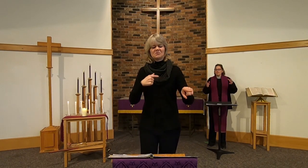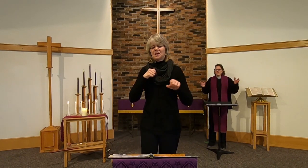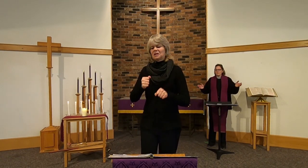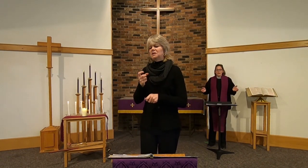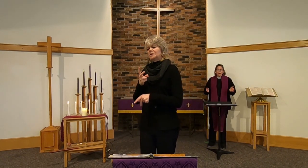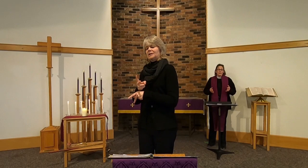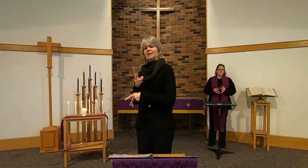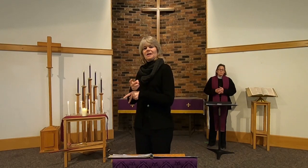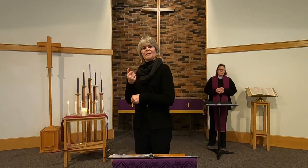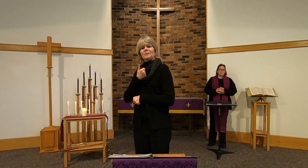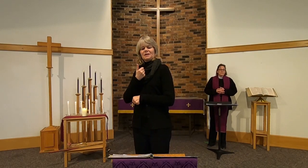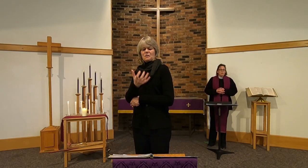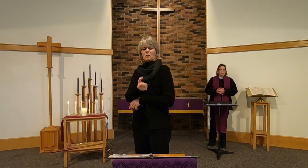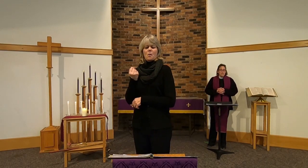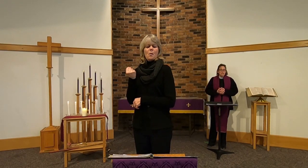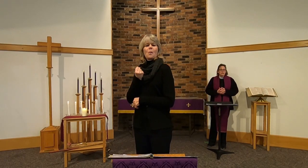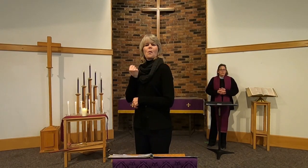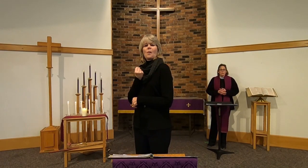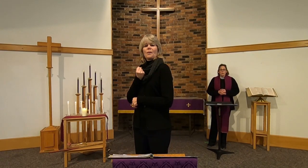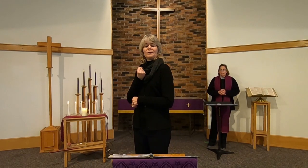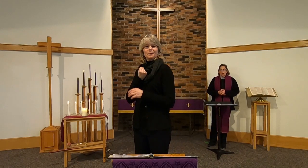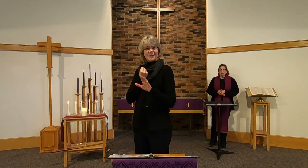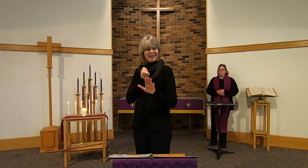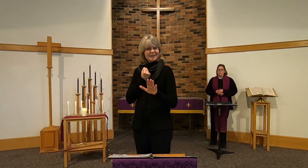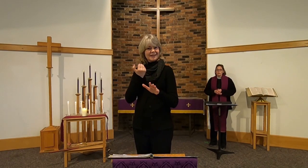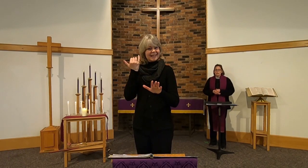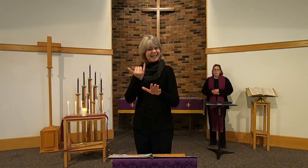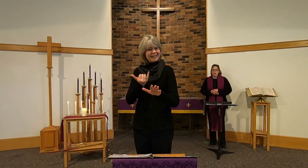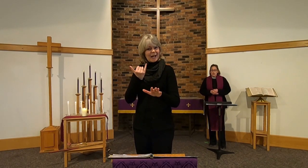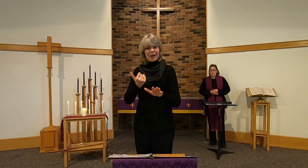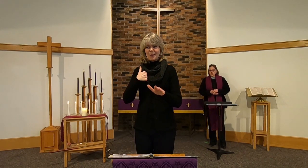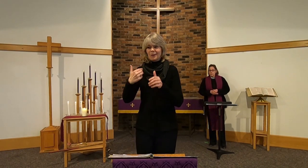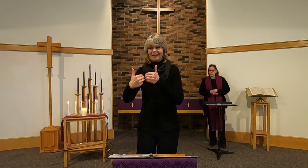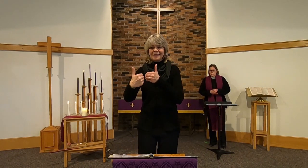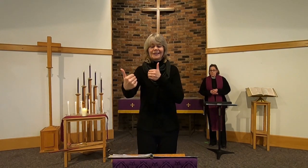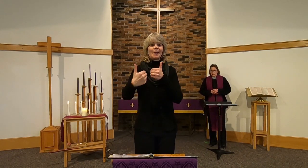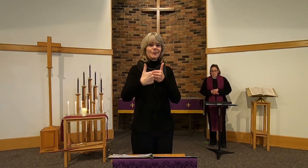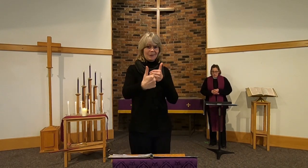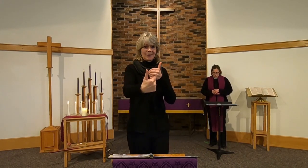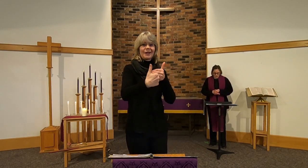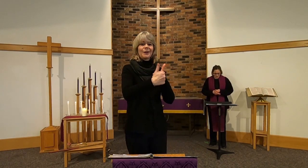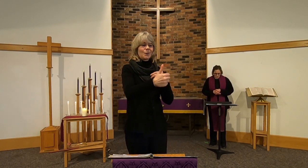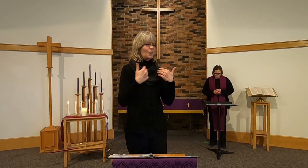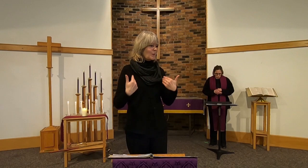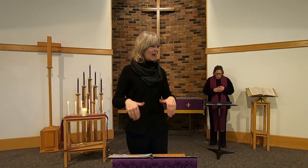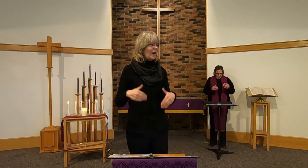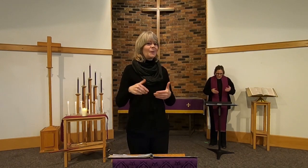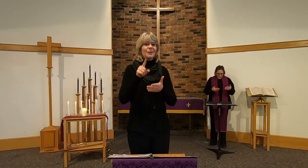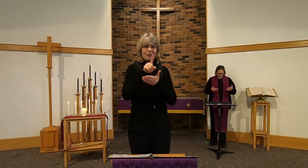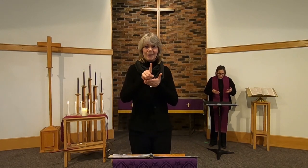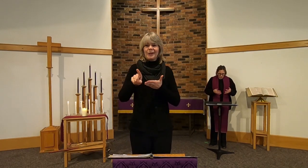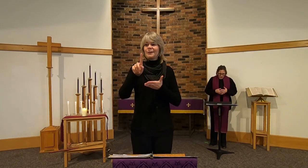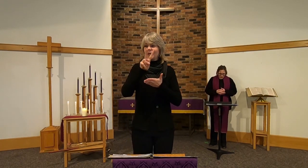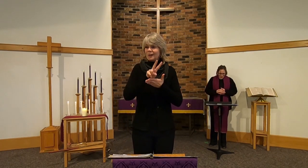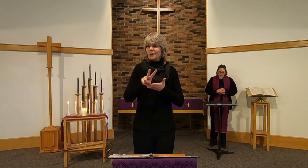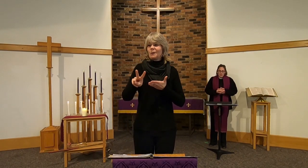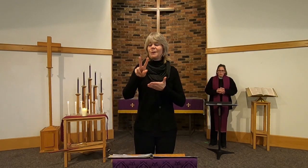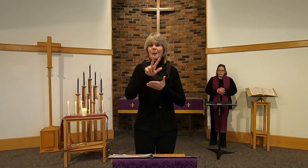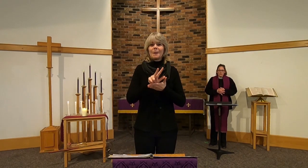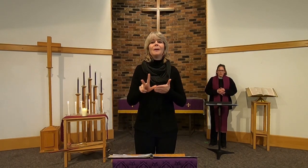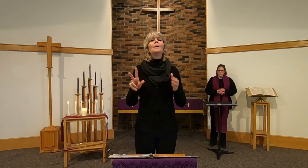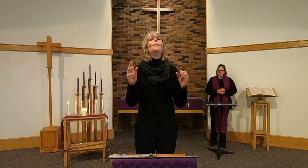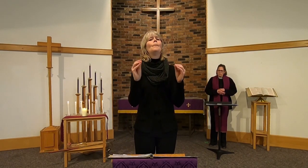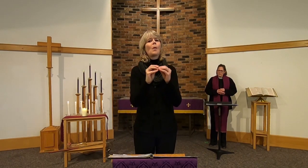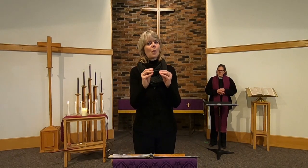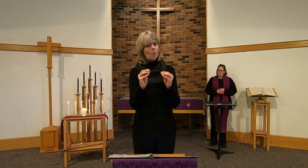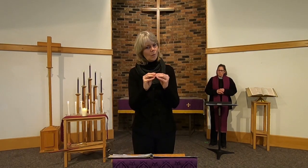As we have now experienced separation from one another for a good long time, and there's more yet coming,